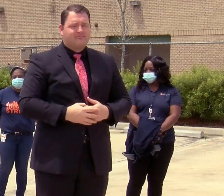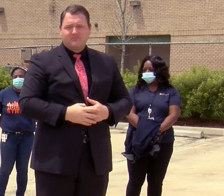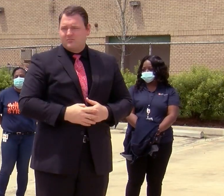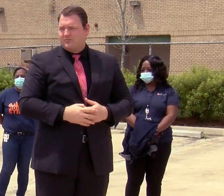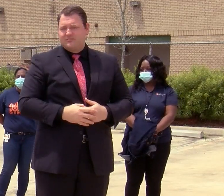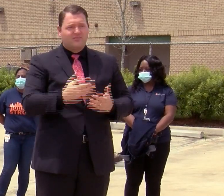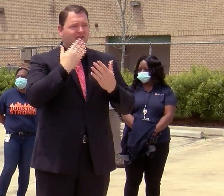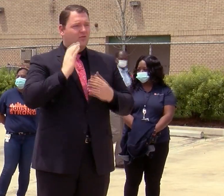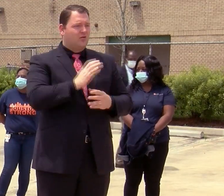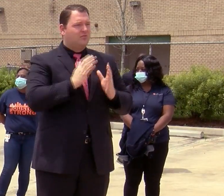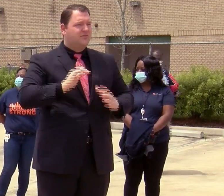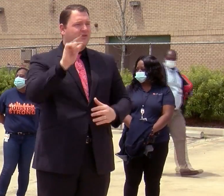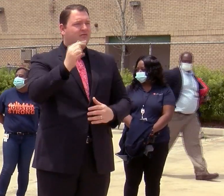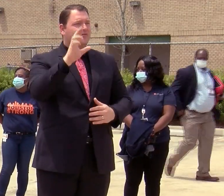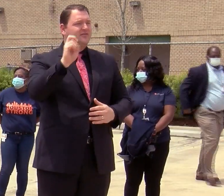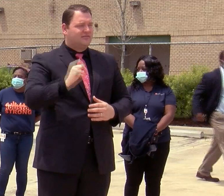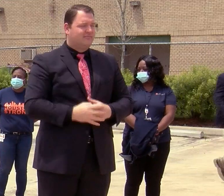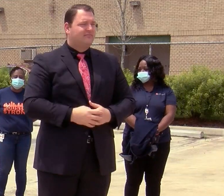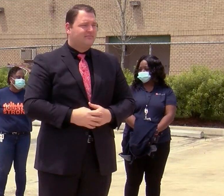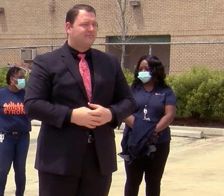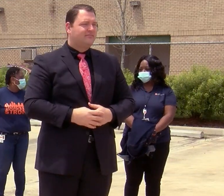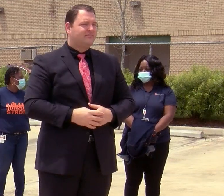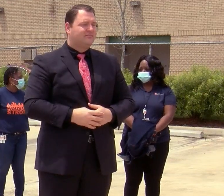Thank you. Congressman Al Green.